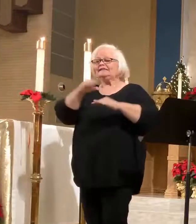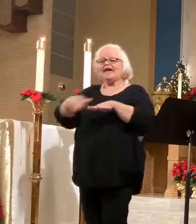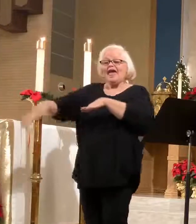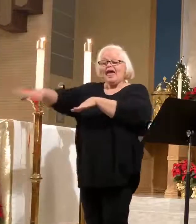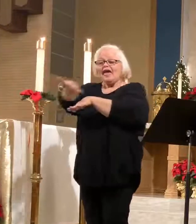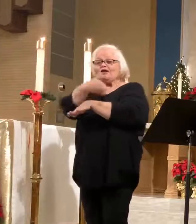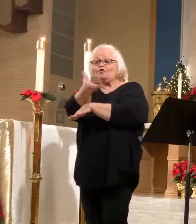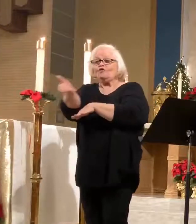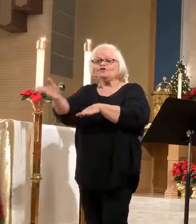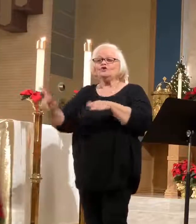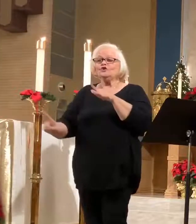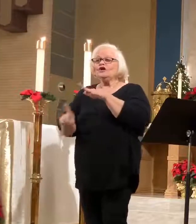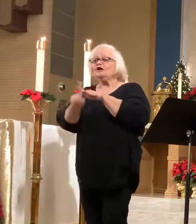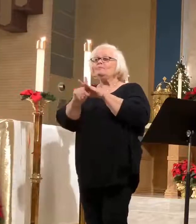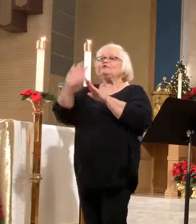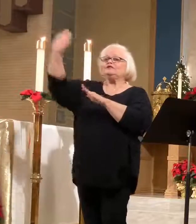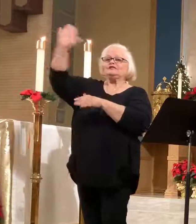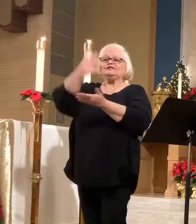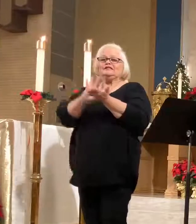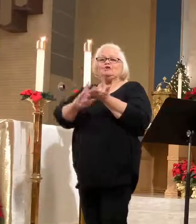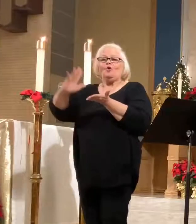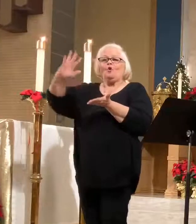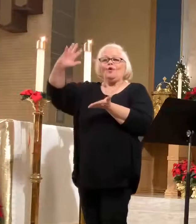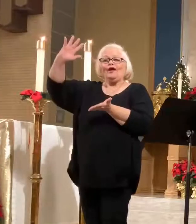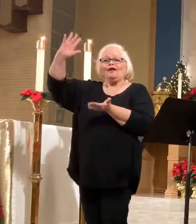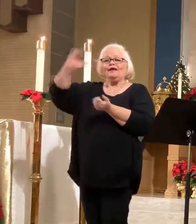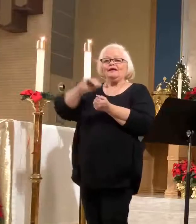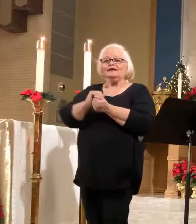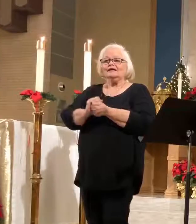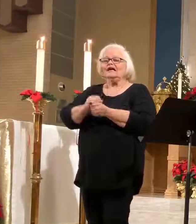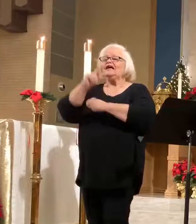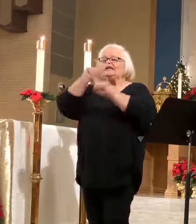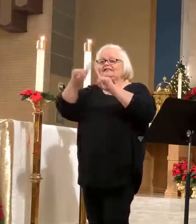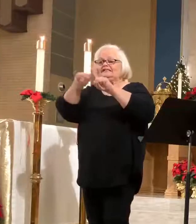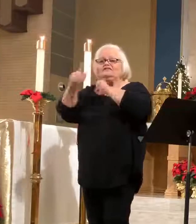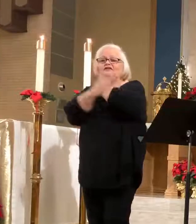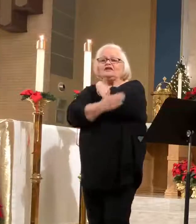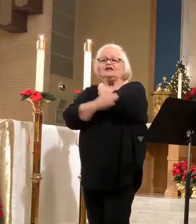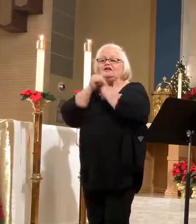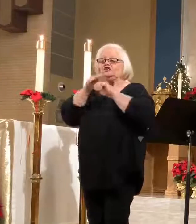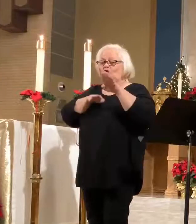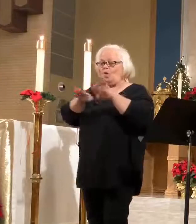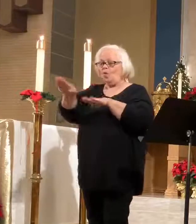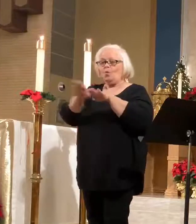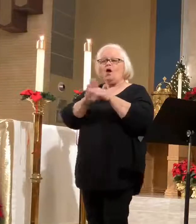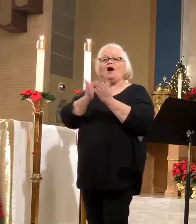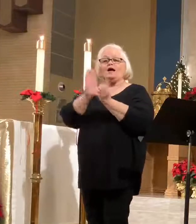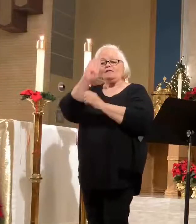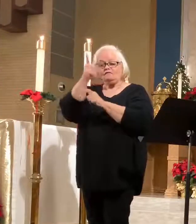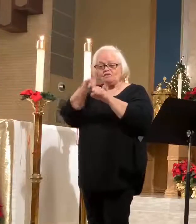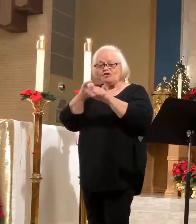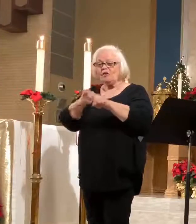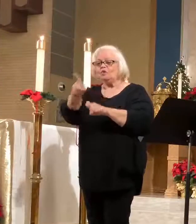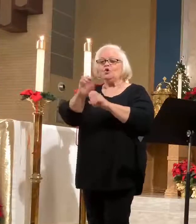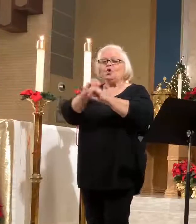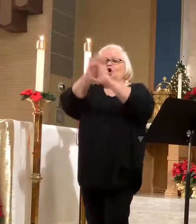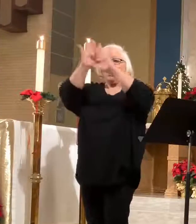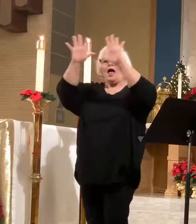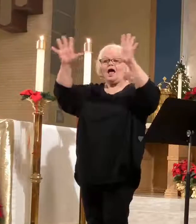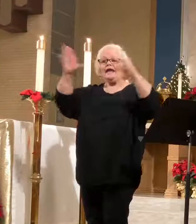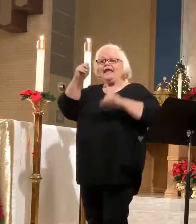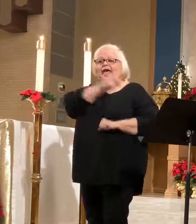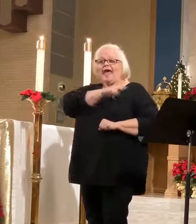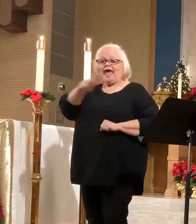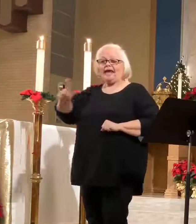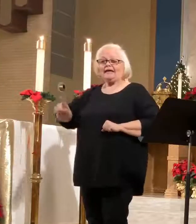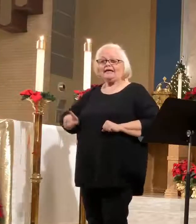you appears his glory. Nations shall walk by your light, and kings